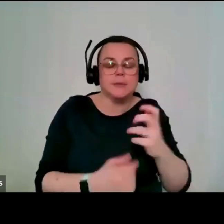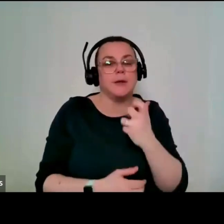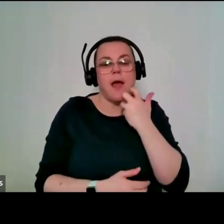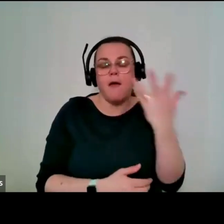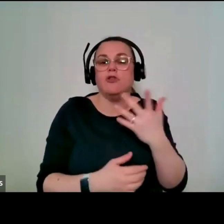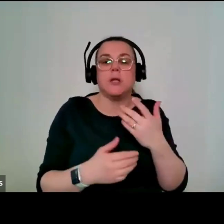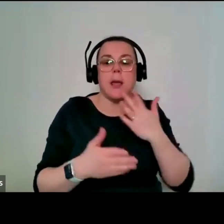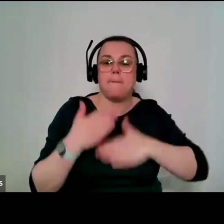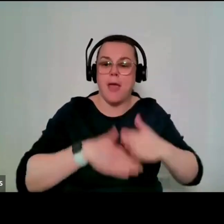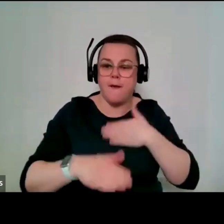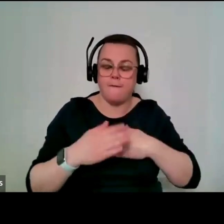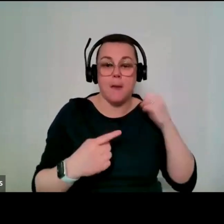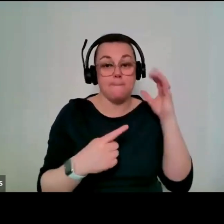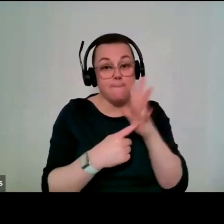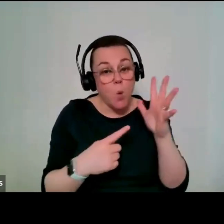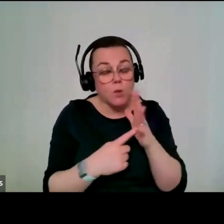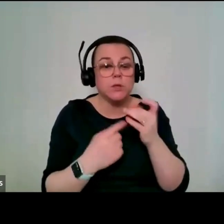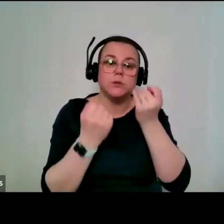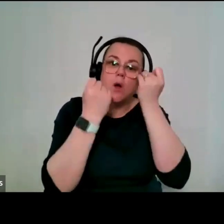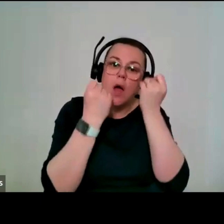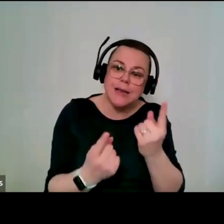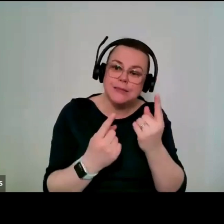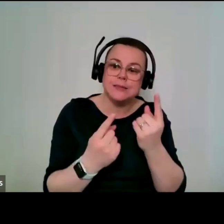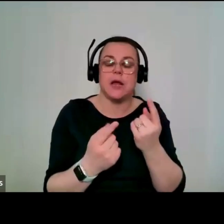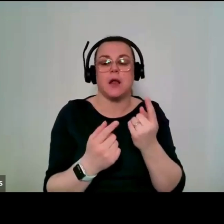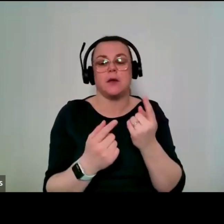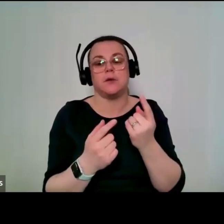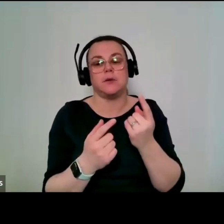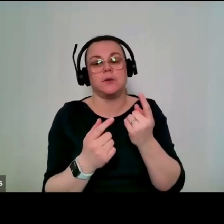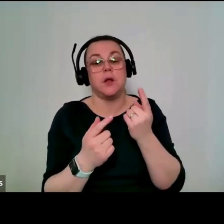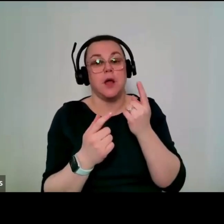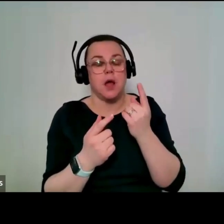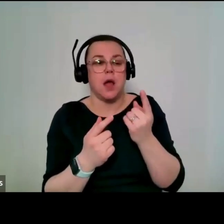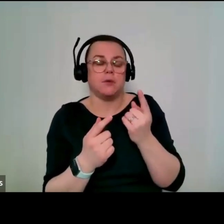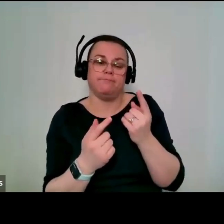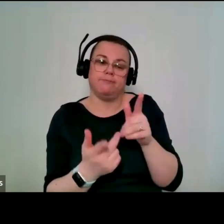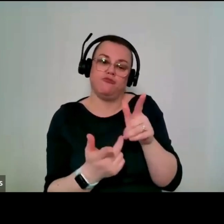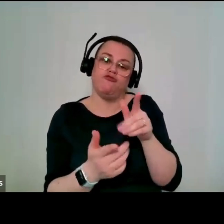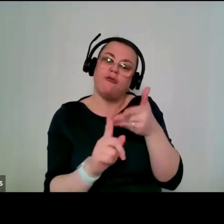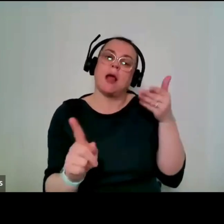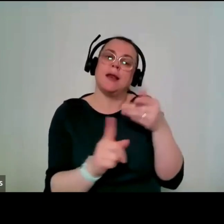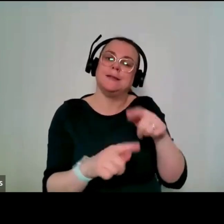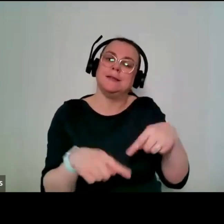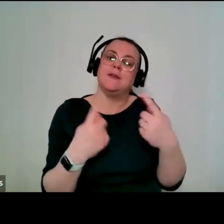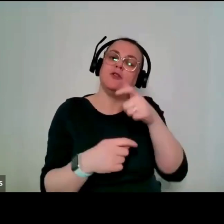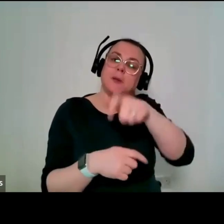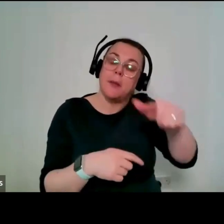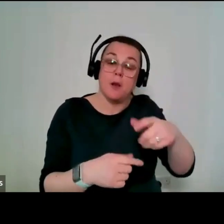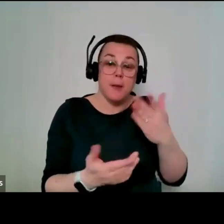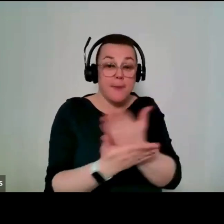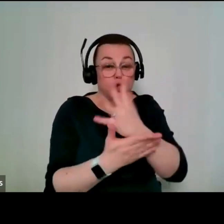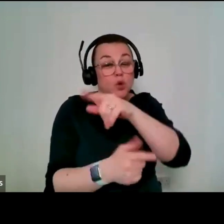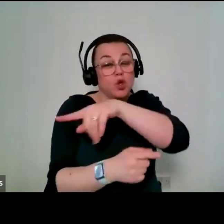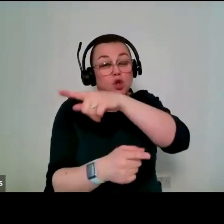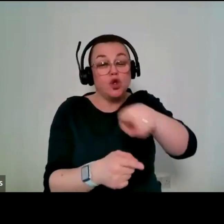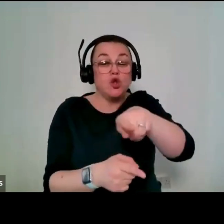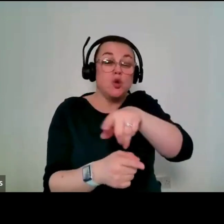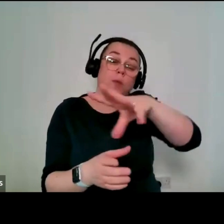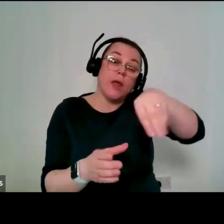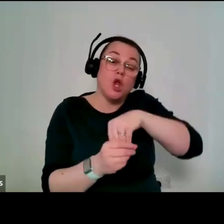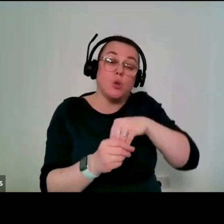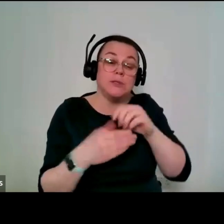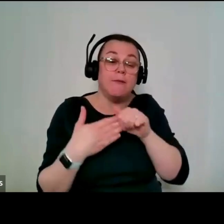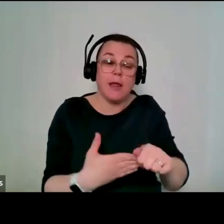the importance of understanding and valuing differences in people. Be that inclusive leader, really